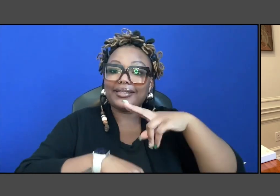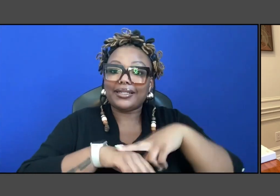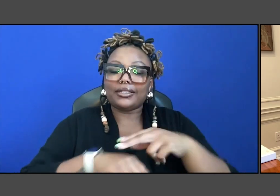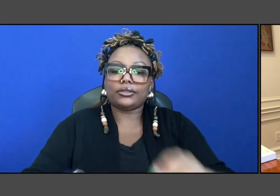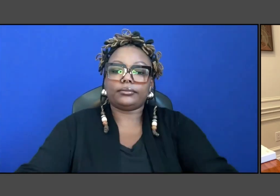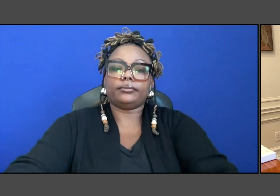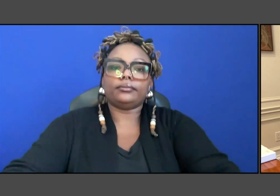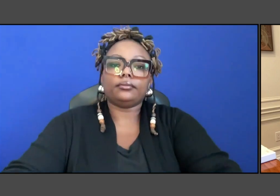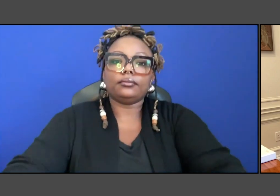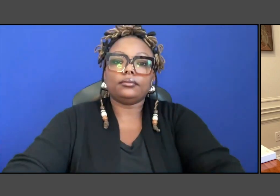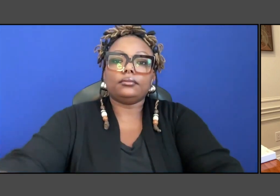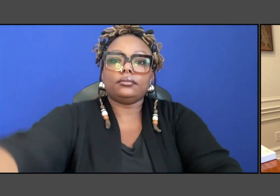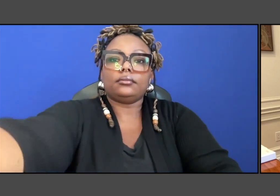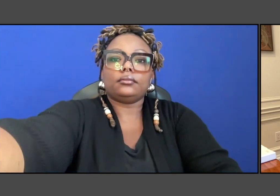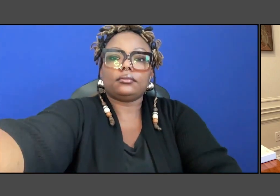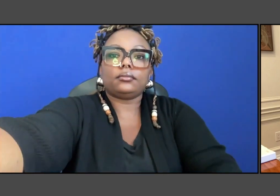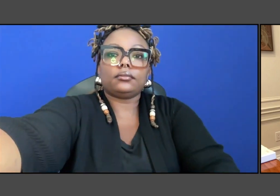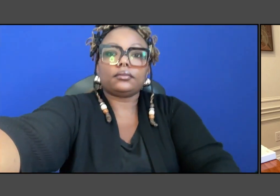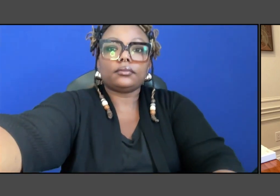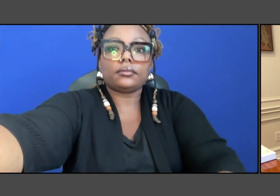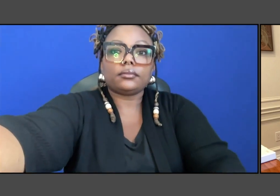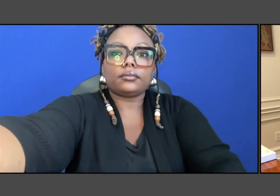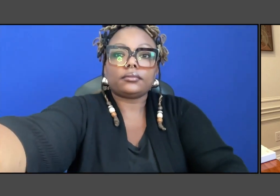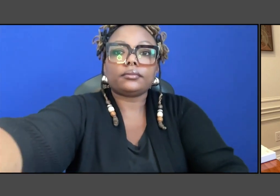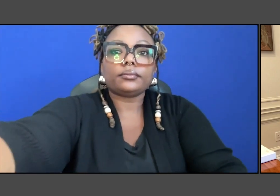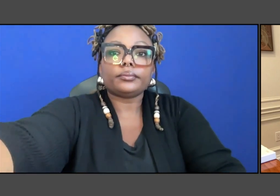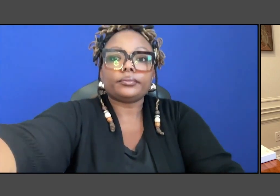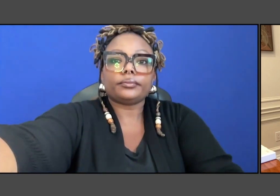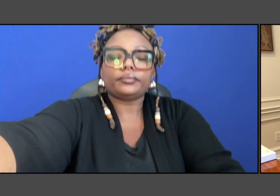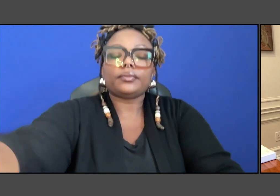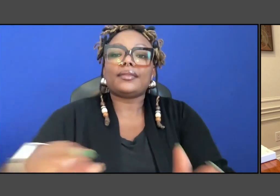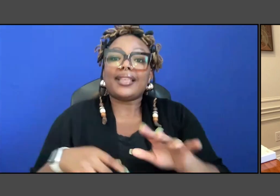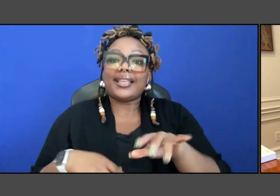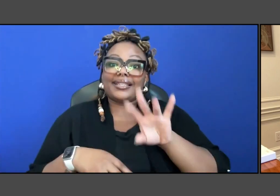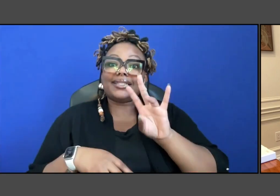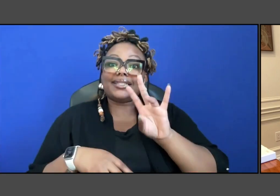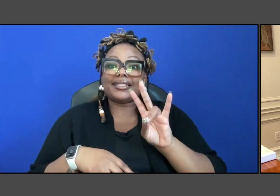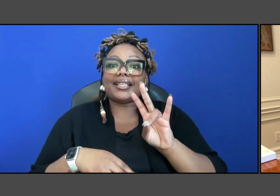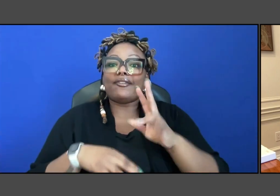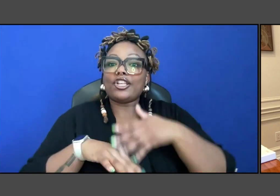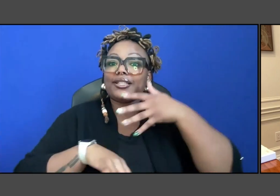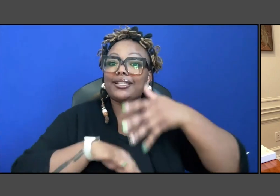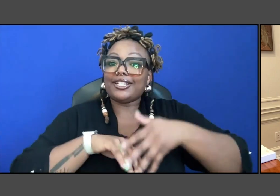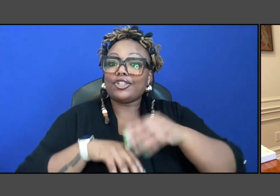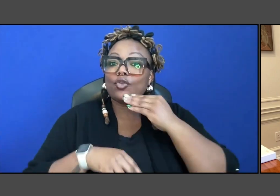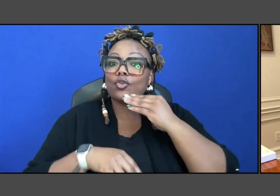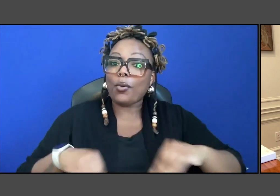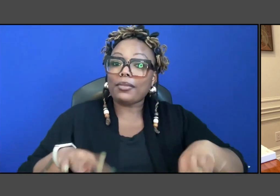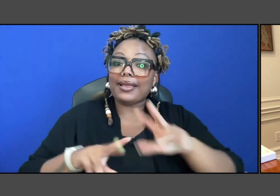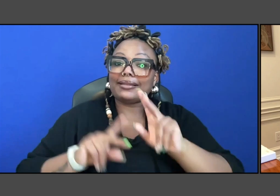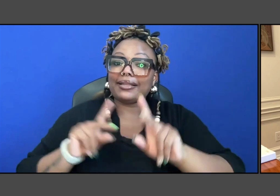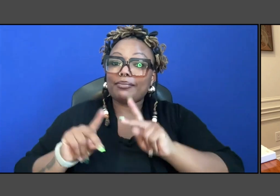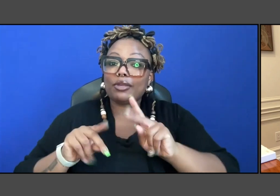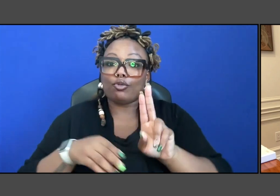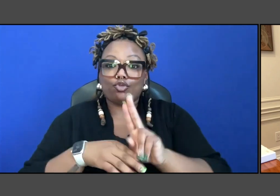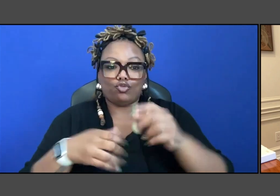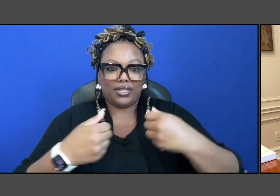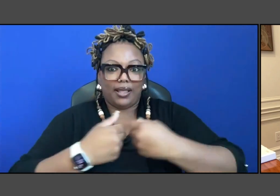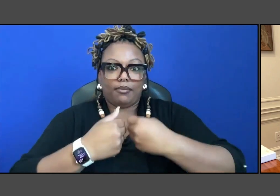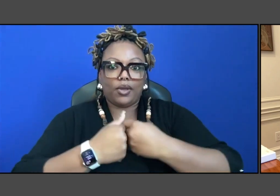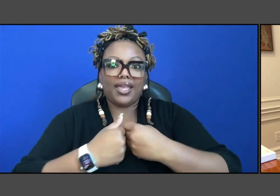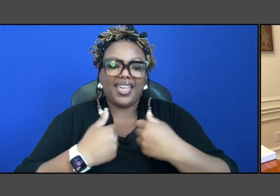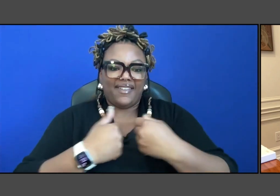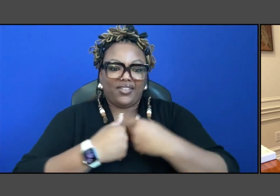indigenous homelands and peoples are intersected by the boundary of the border. It is a physical barrier that represents centuries